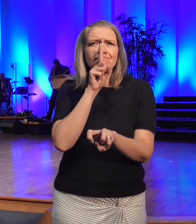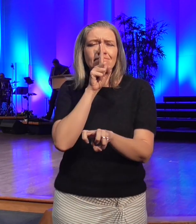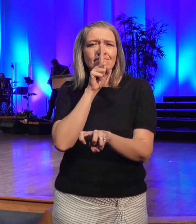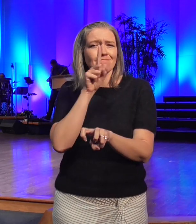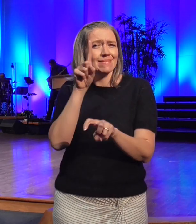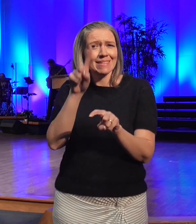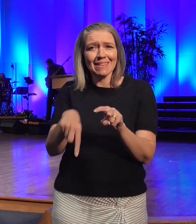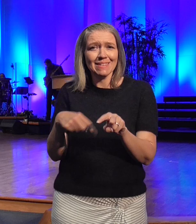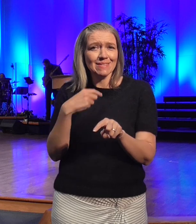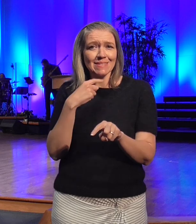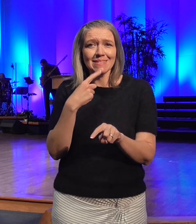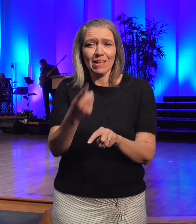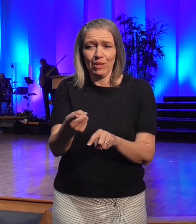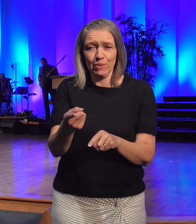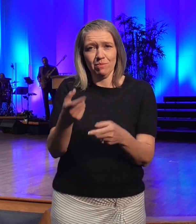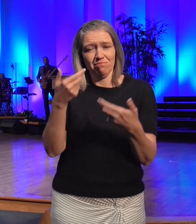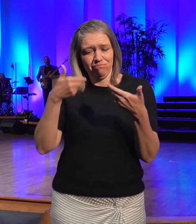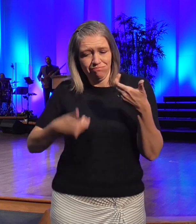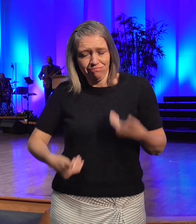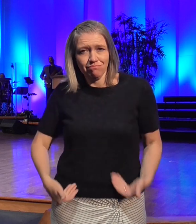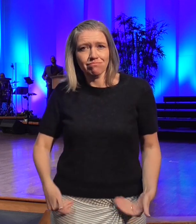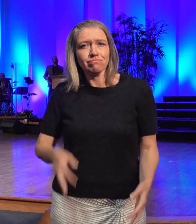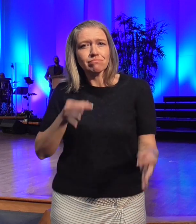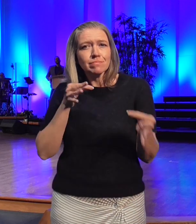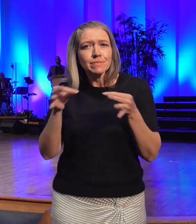tell you all